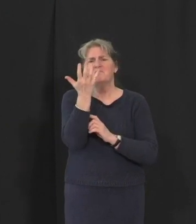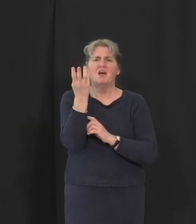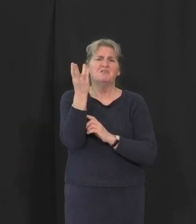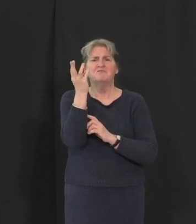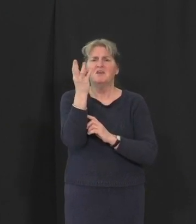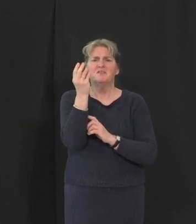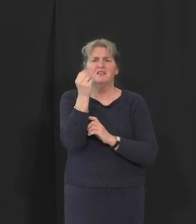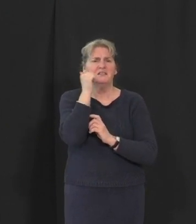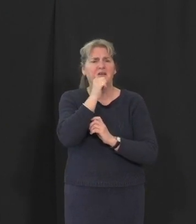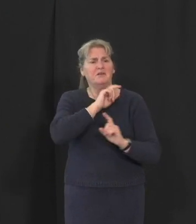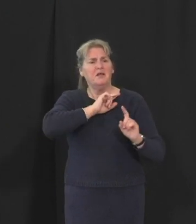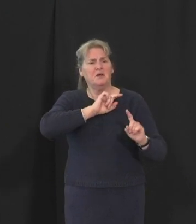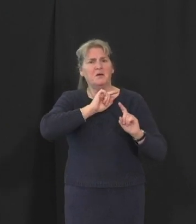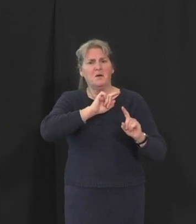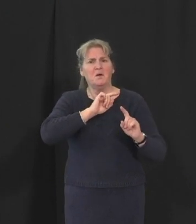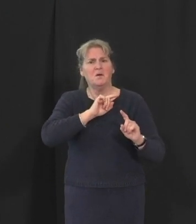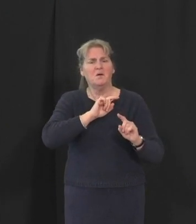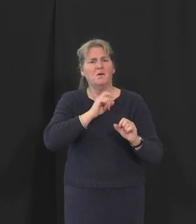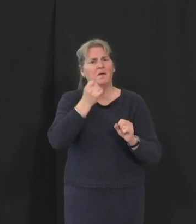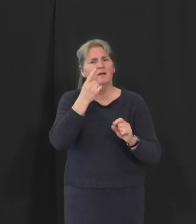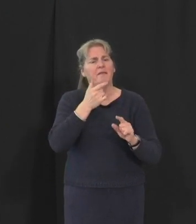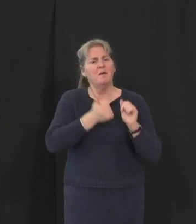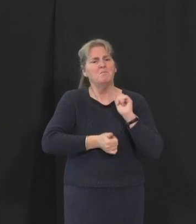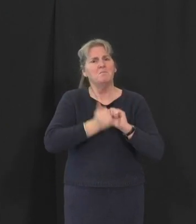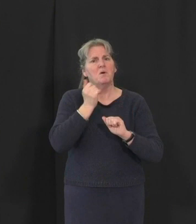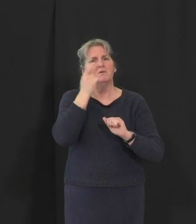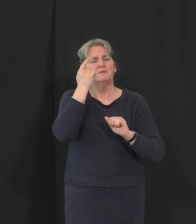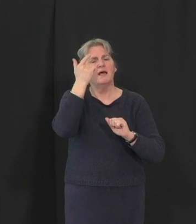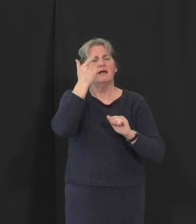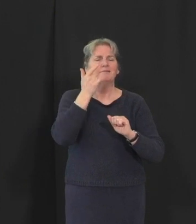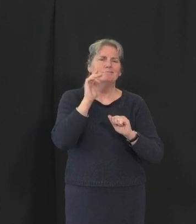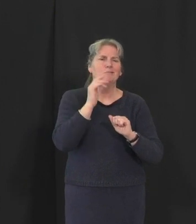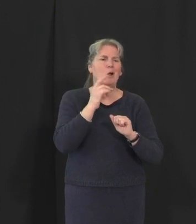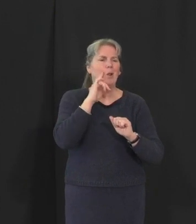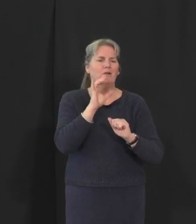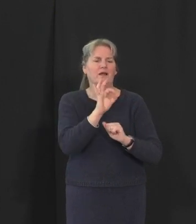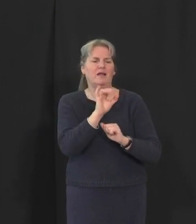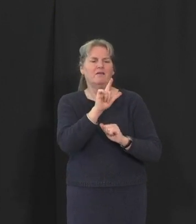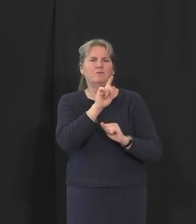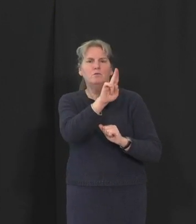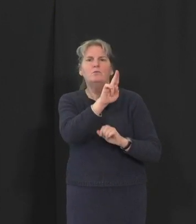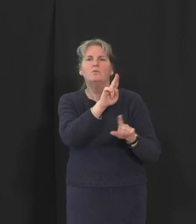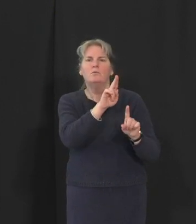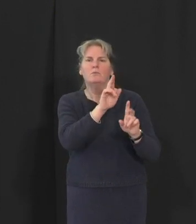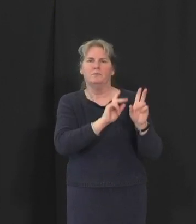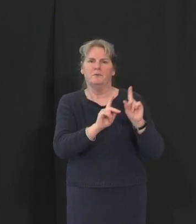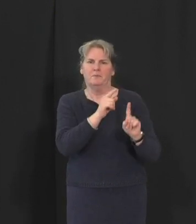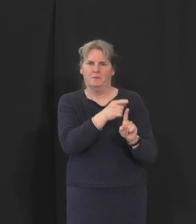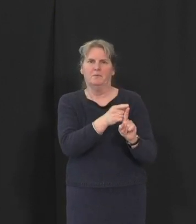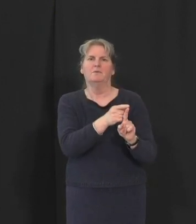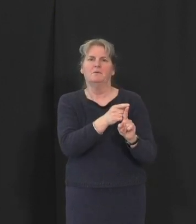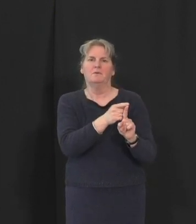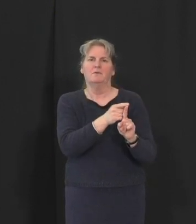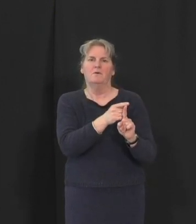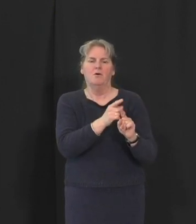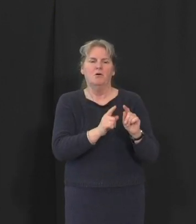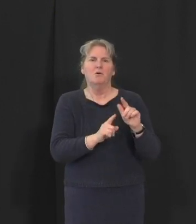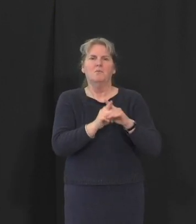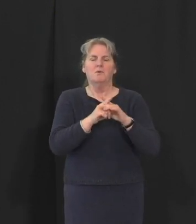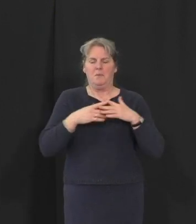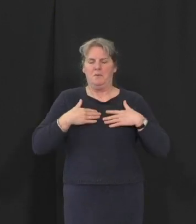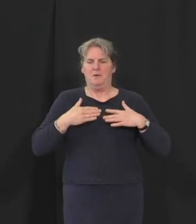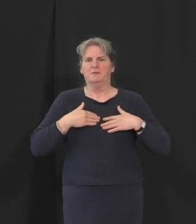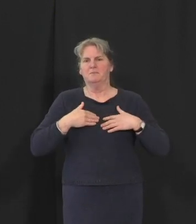that again reflects the lower levels of influenza illness and related respiratory viruses that we're